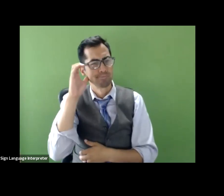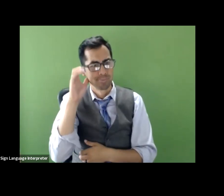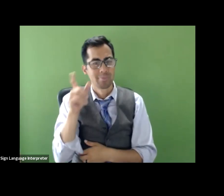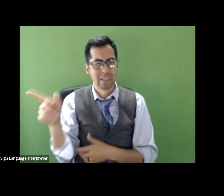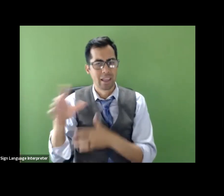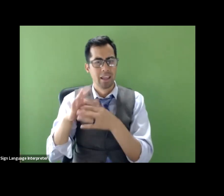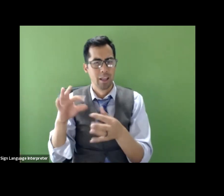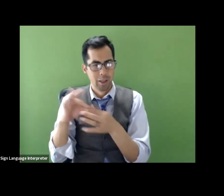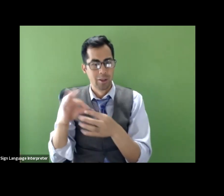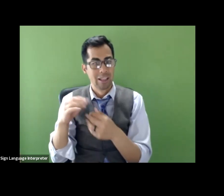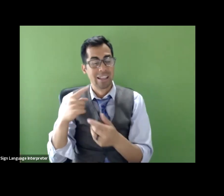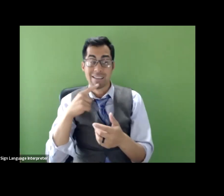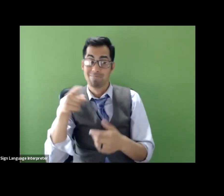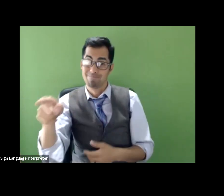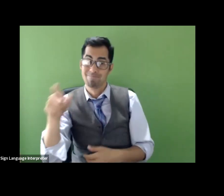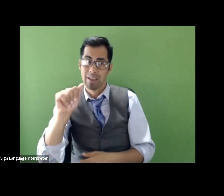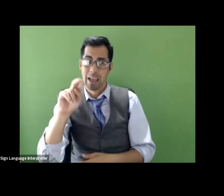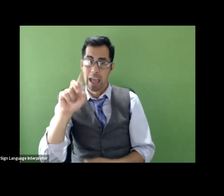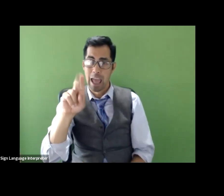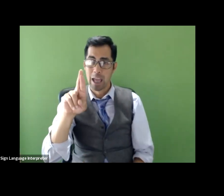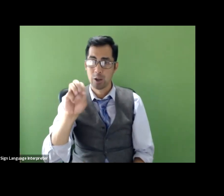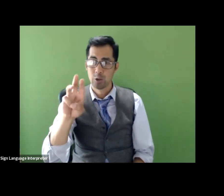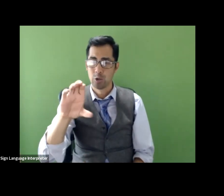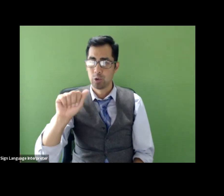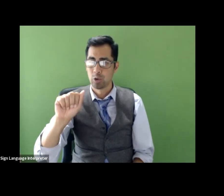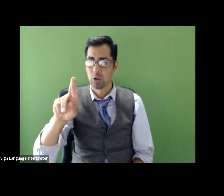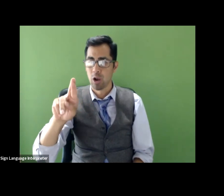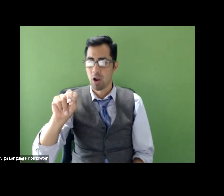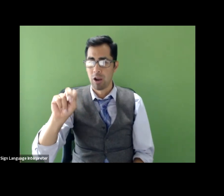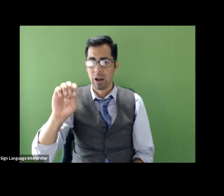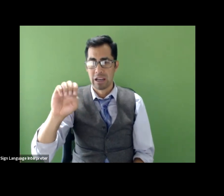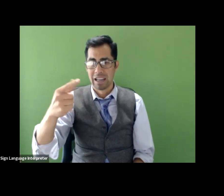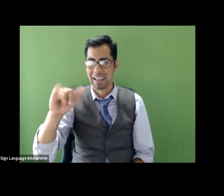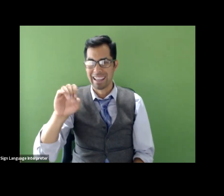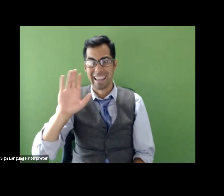Andrew Carnegie and the libraries that he'd built across America.